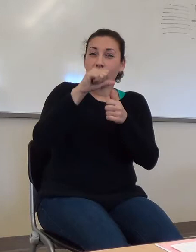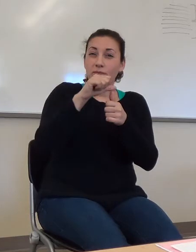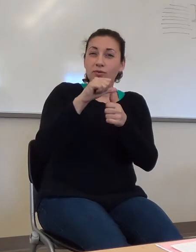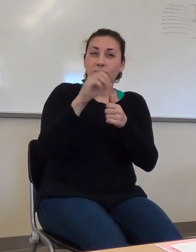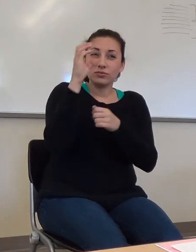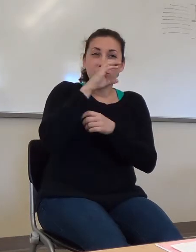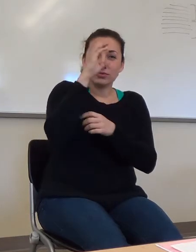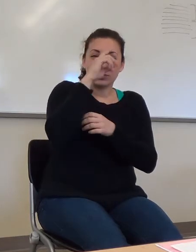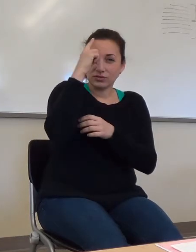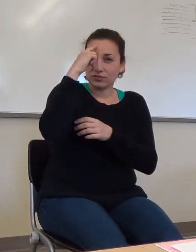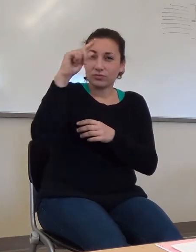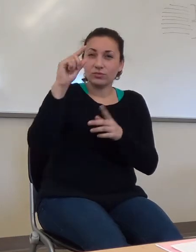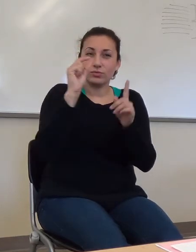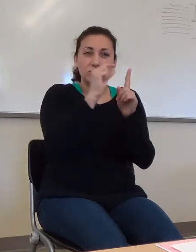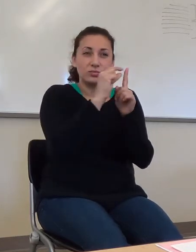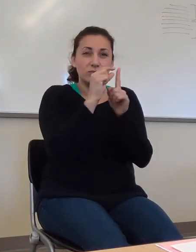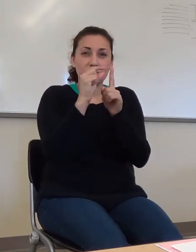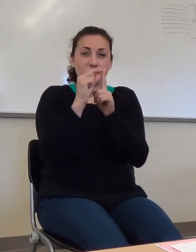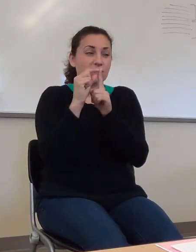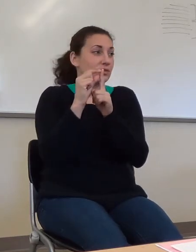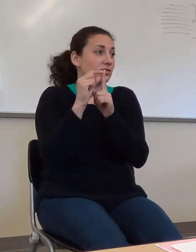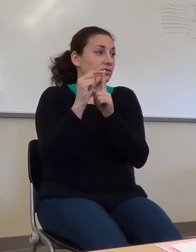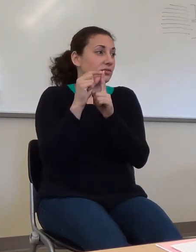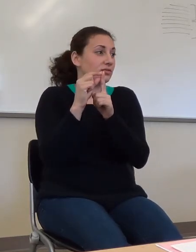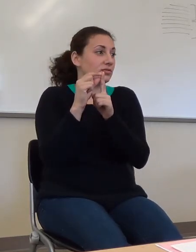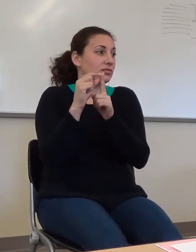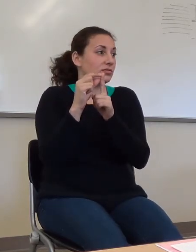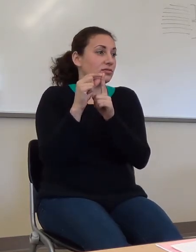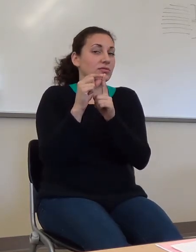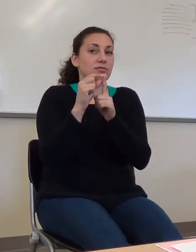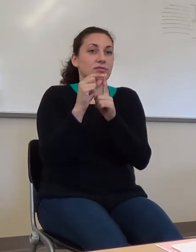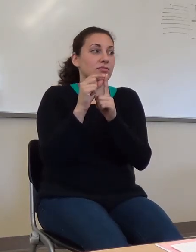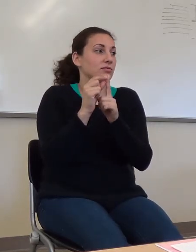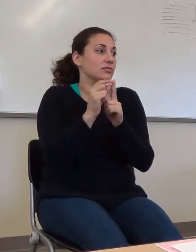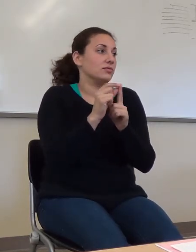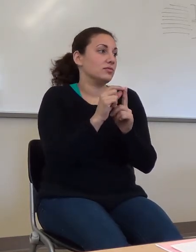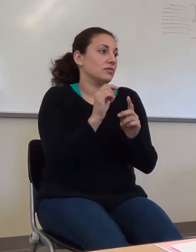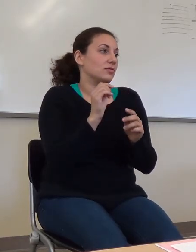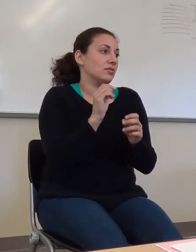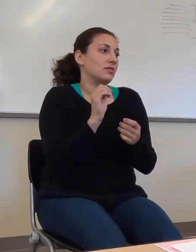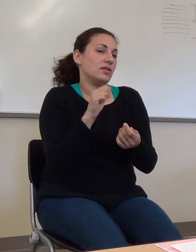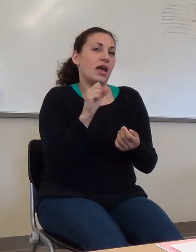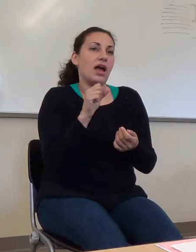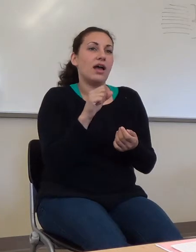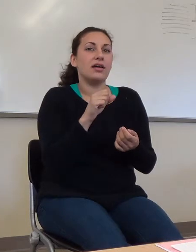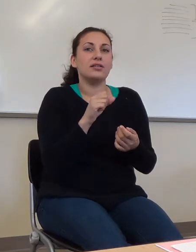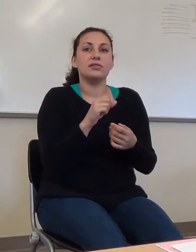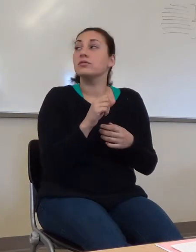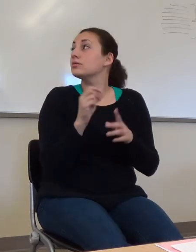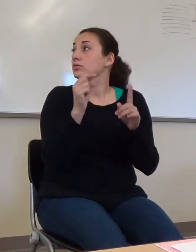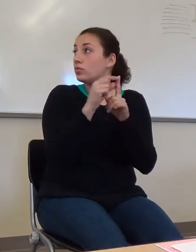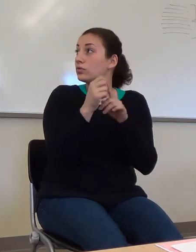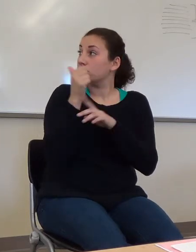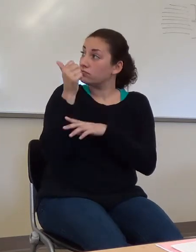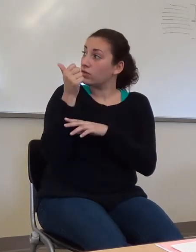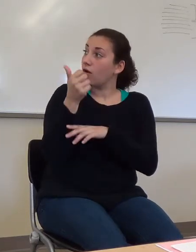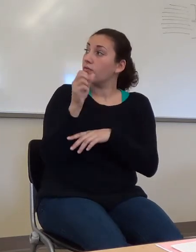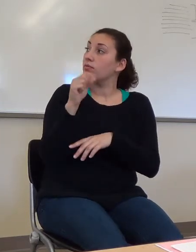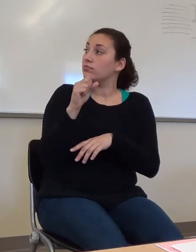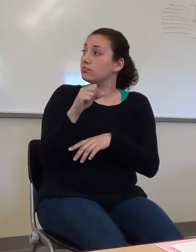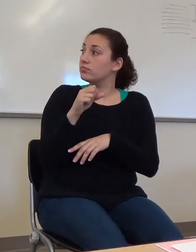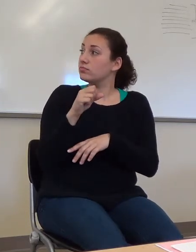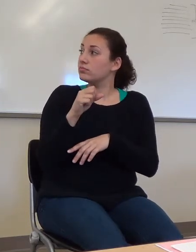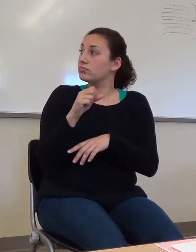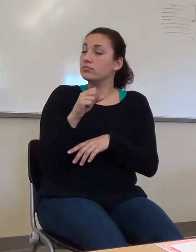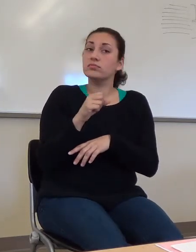the word itself or a reference to it. Here's the word itself, and here's